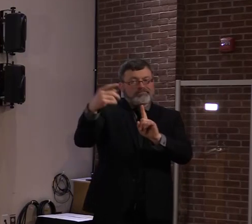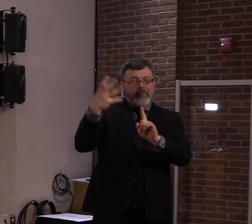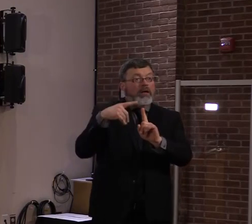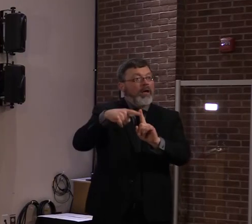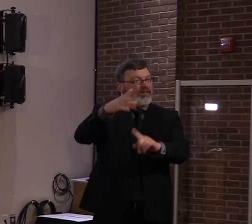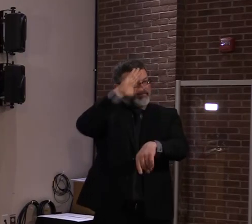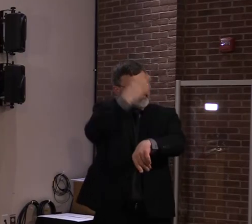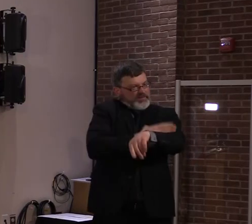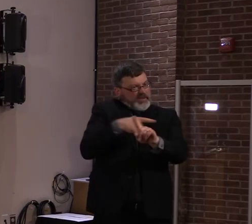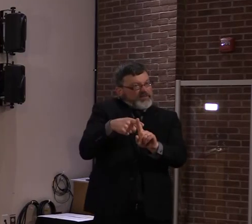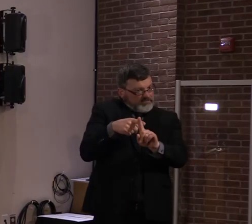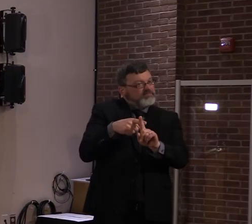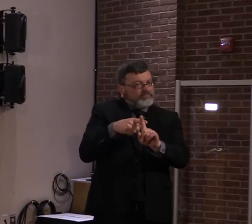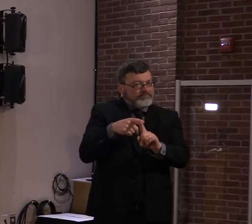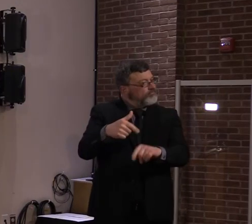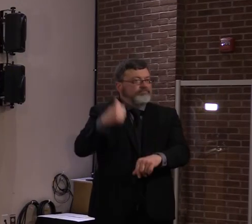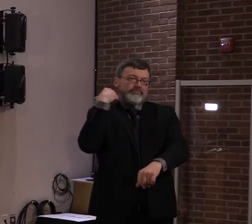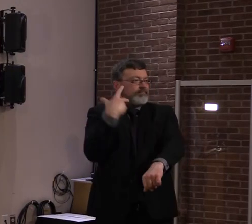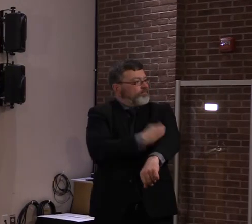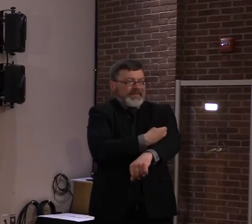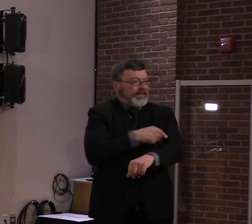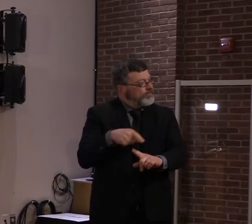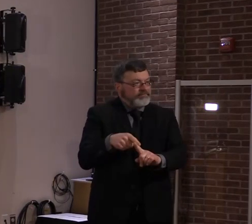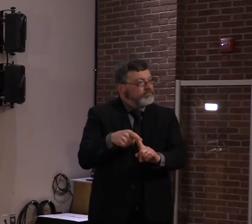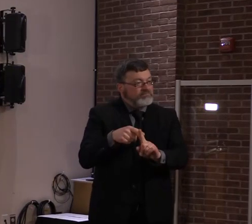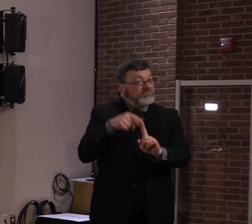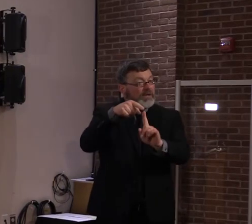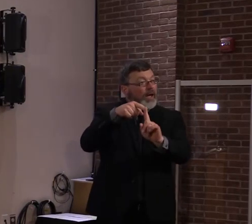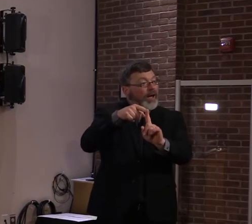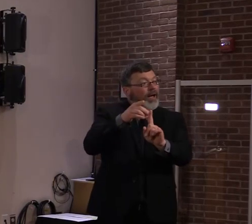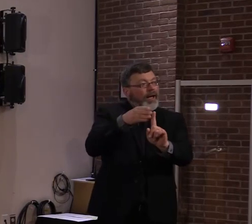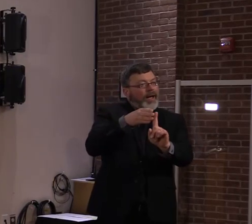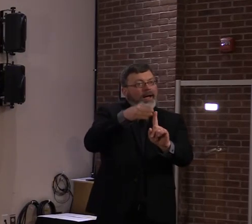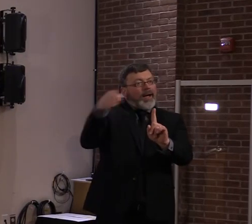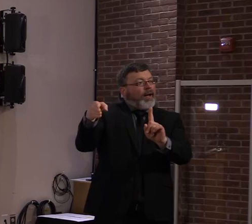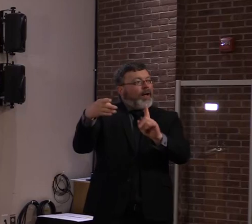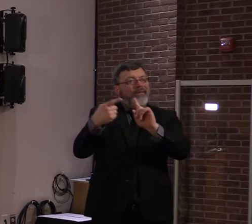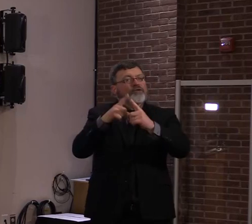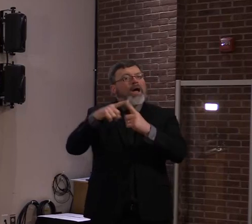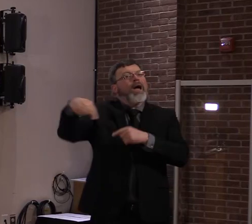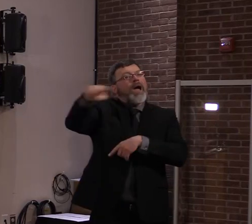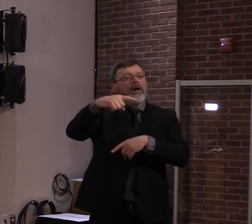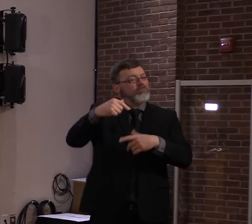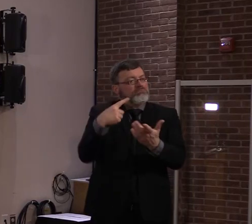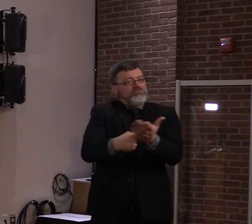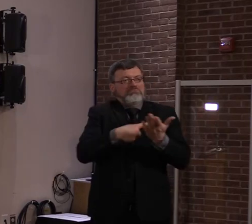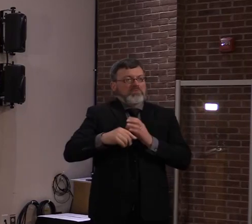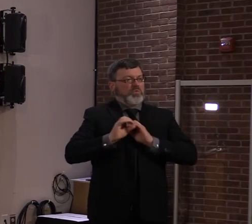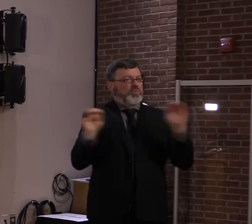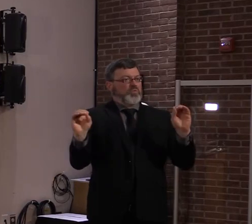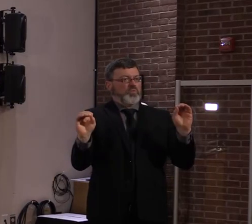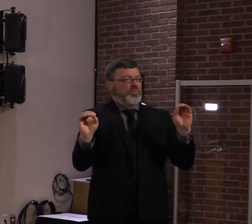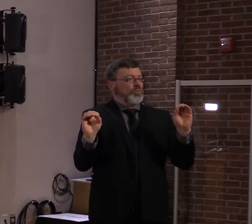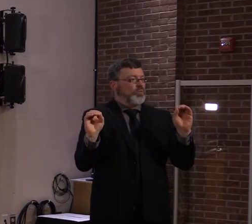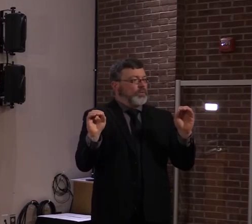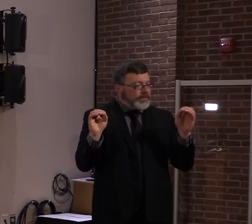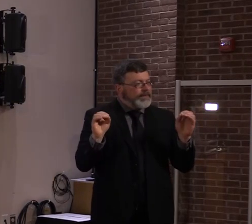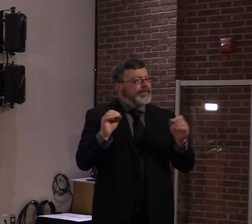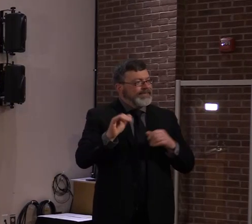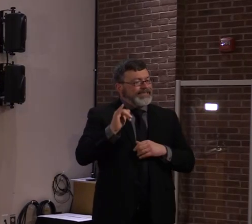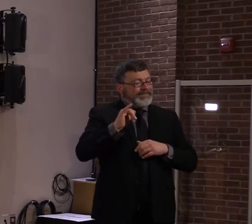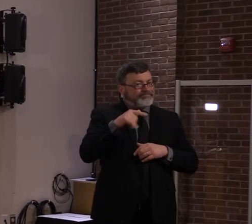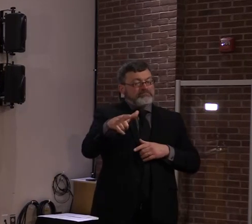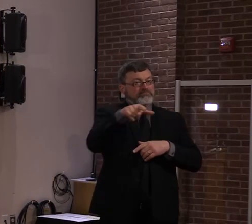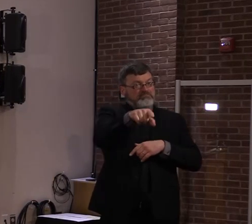not something his peer group was focused on or talking much about. She told him that she wanted him to